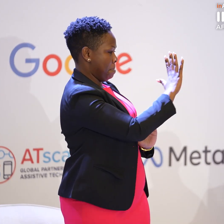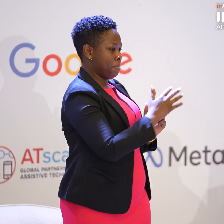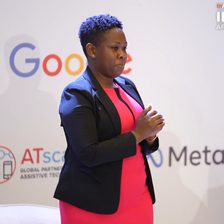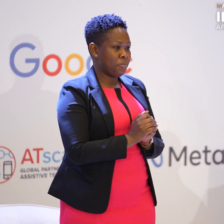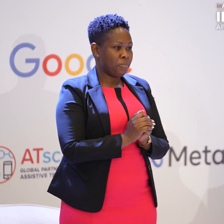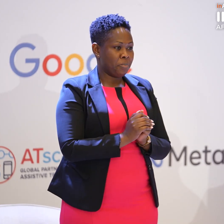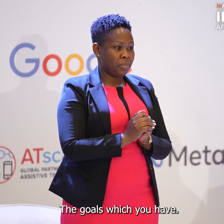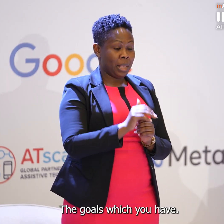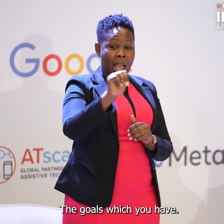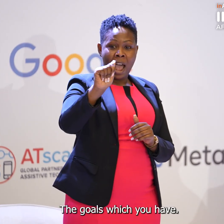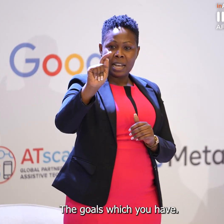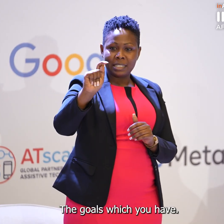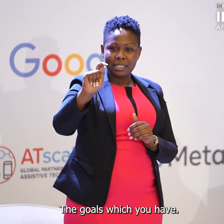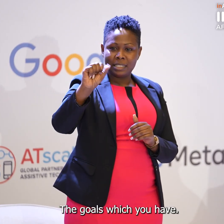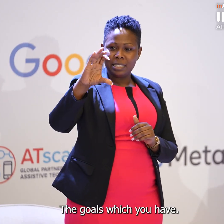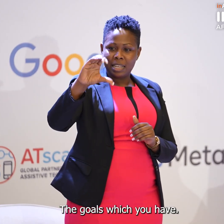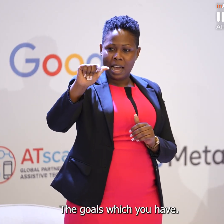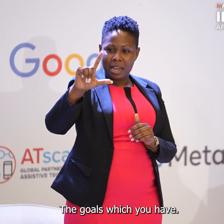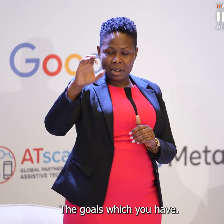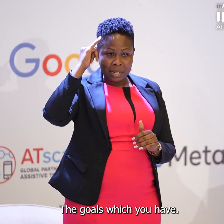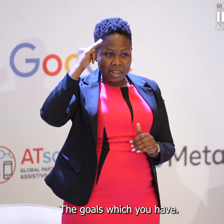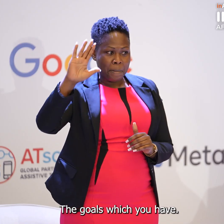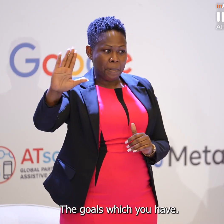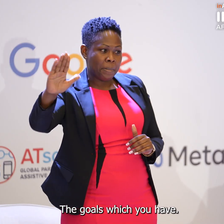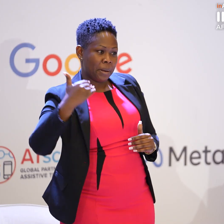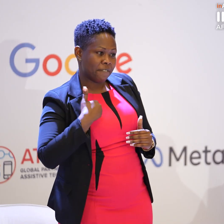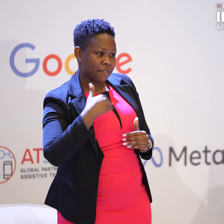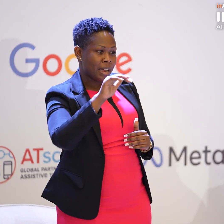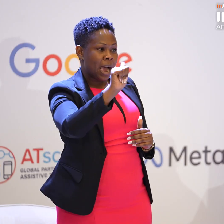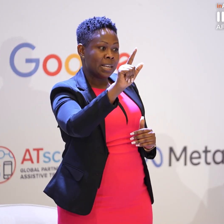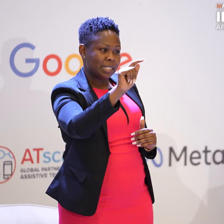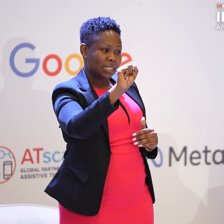Innovation. The goals which you have.